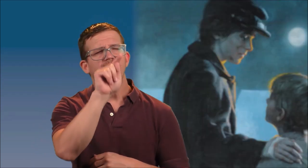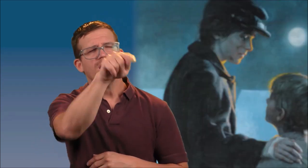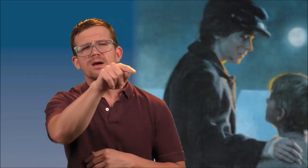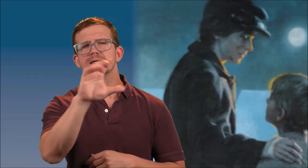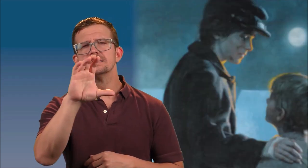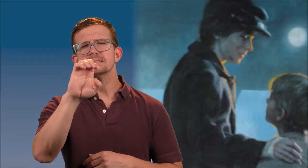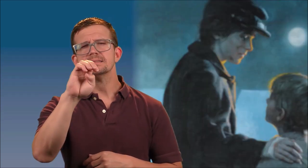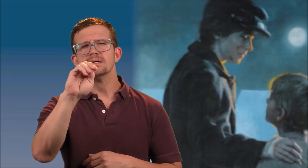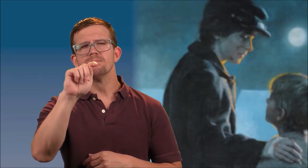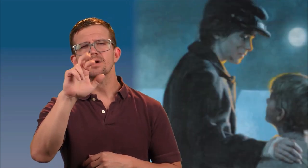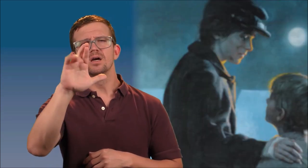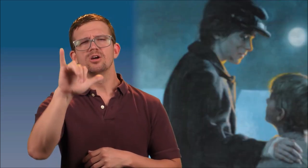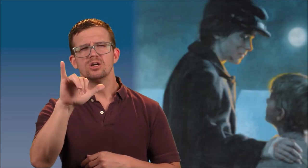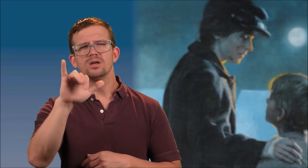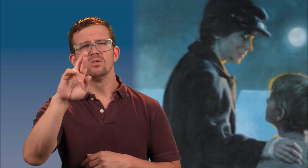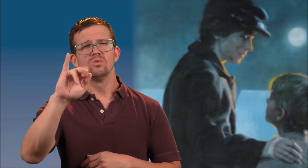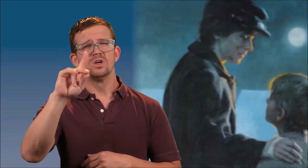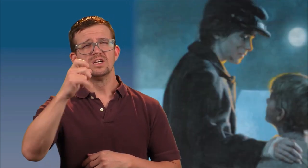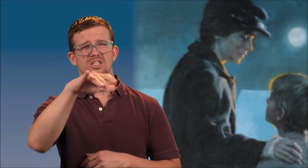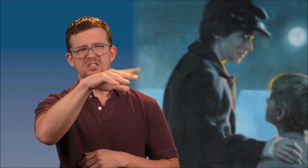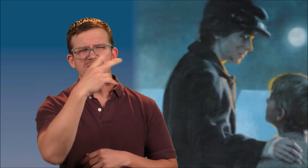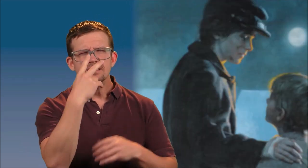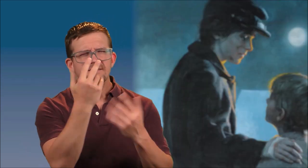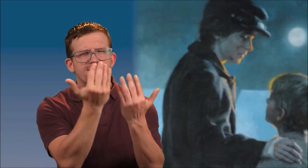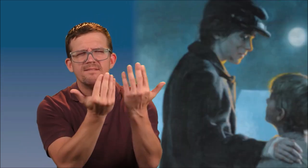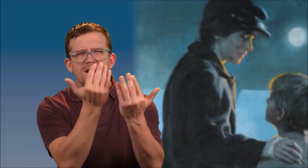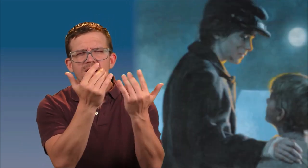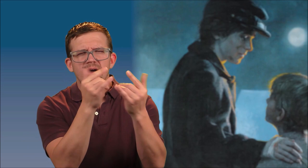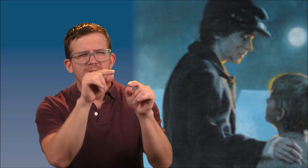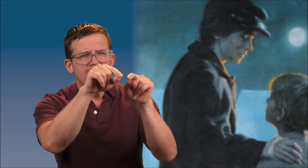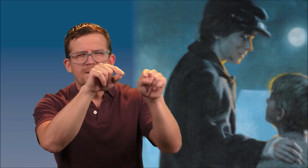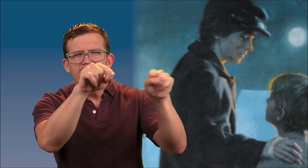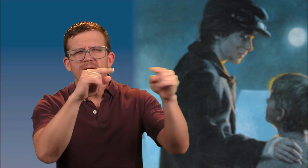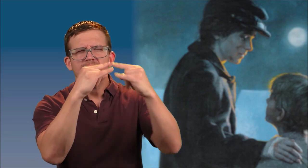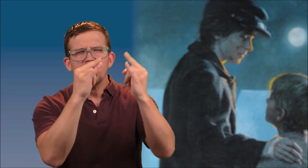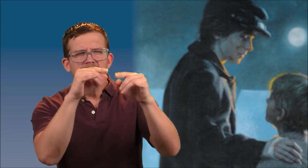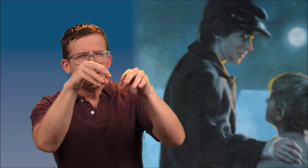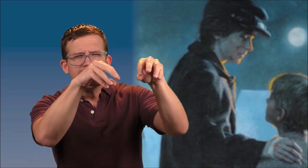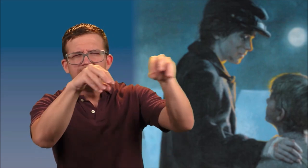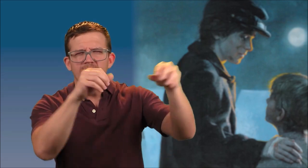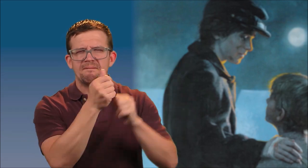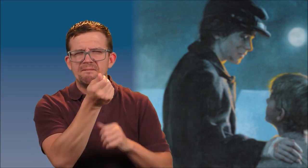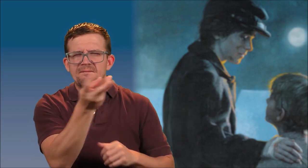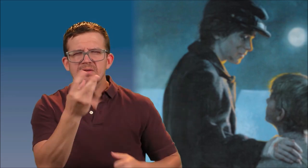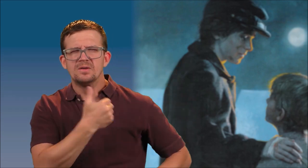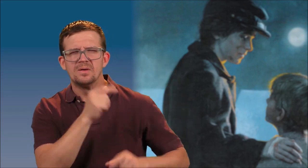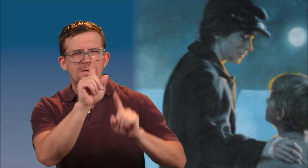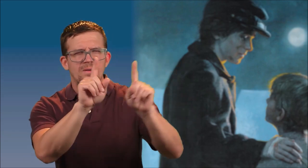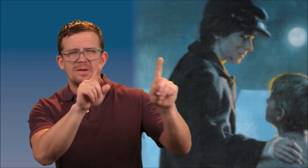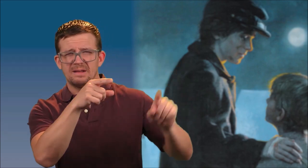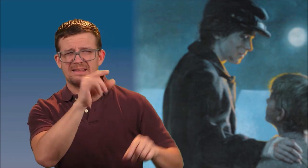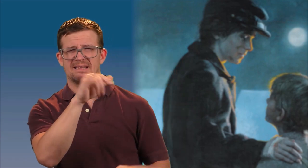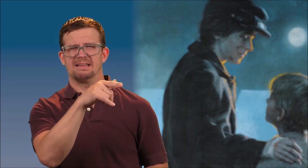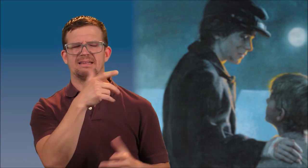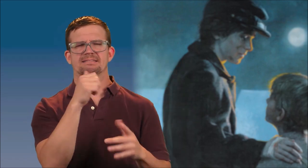See those campfires along Cemetery Ridge? Well, some of them are fake.